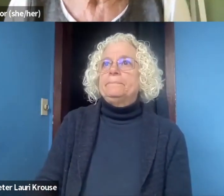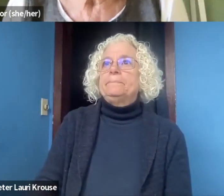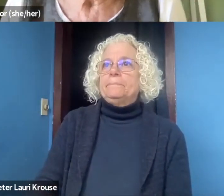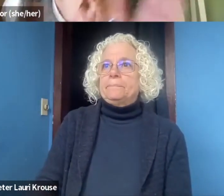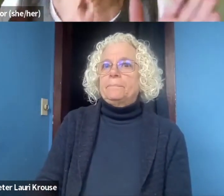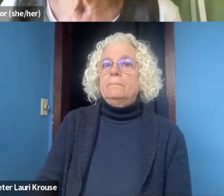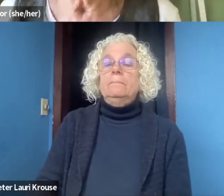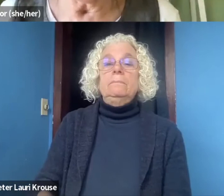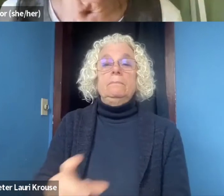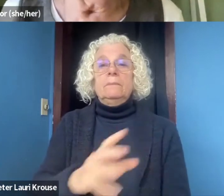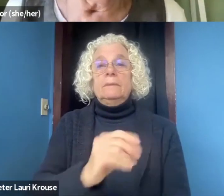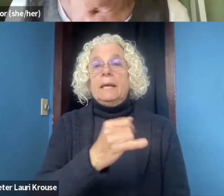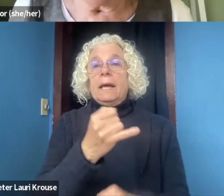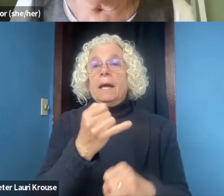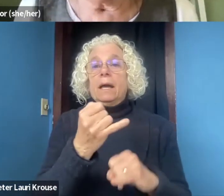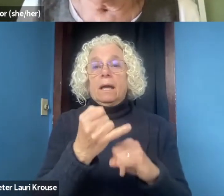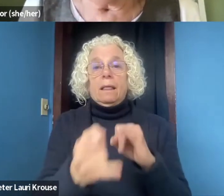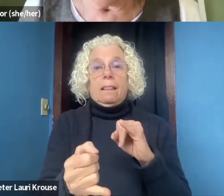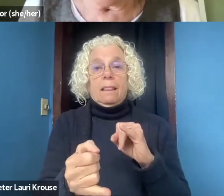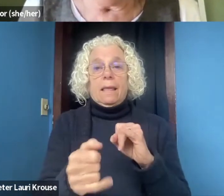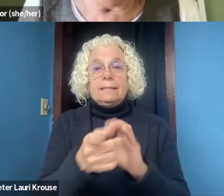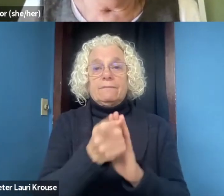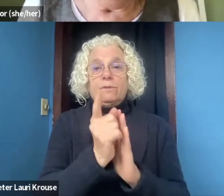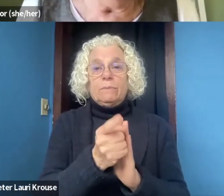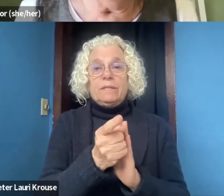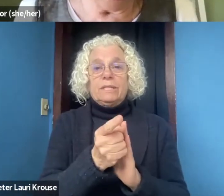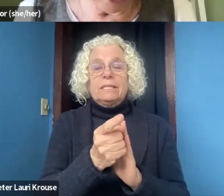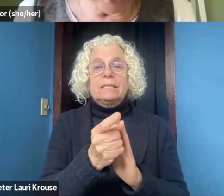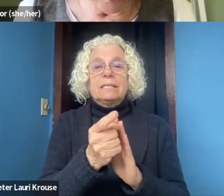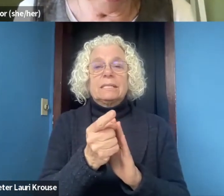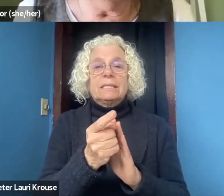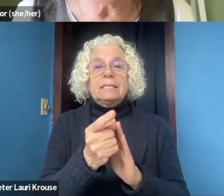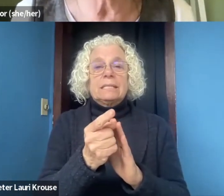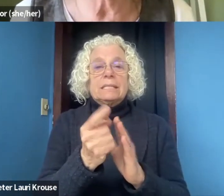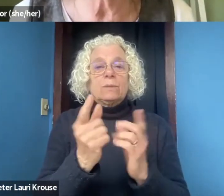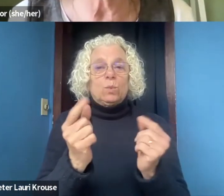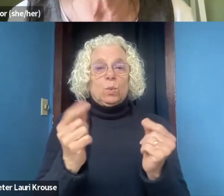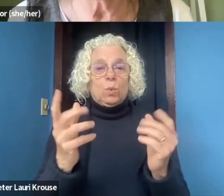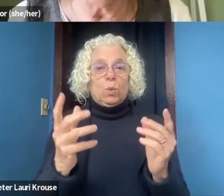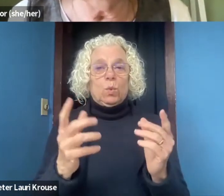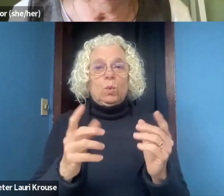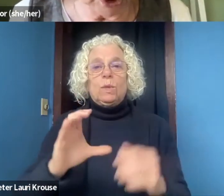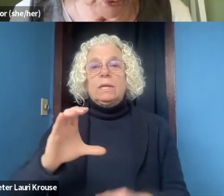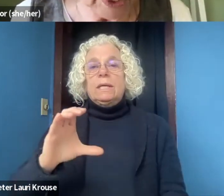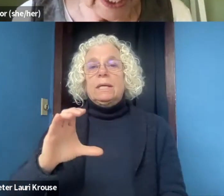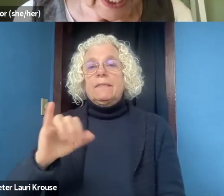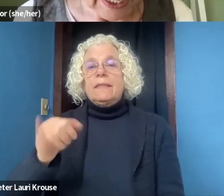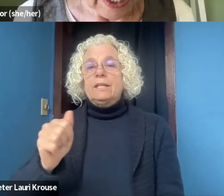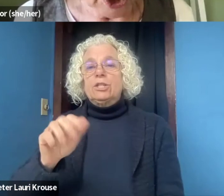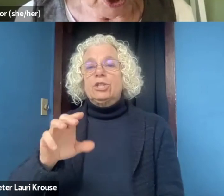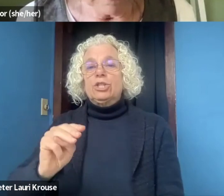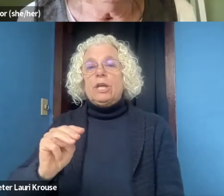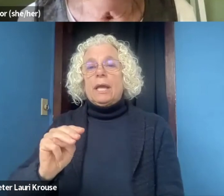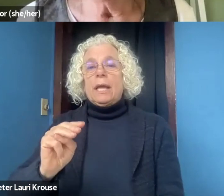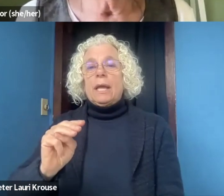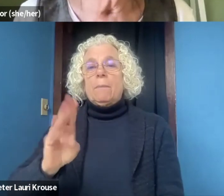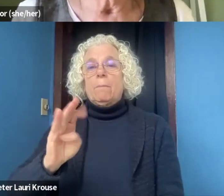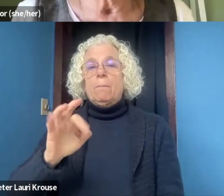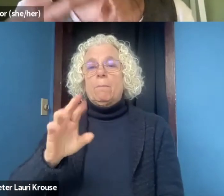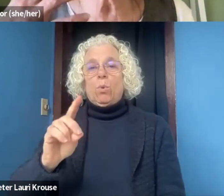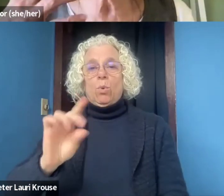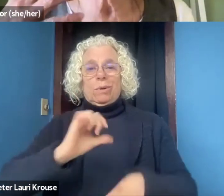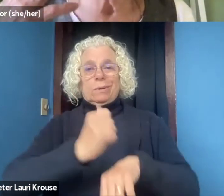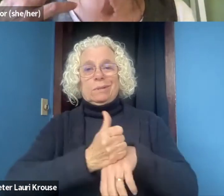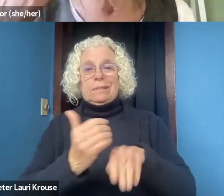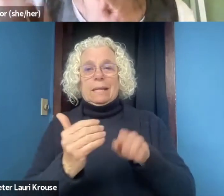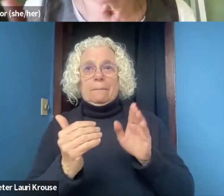So in our final little time here before we turn it over to Kinsey, is we just would like to do one more Jamboard and hear from you.